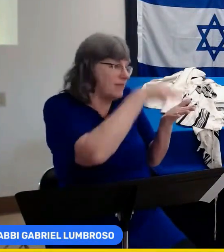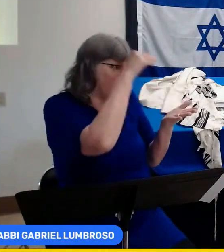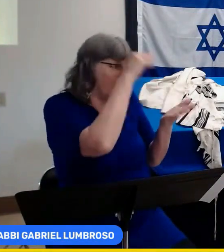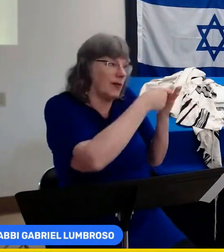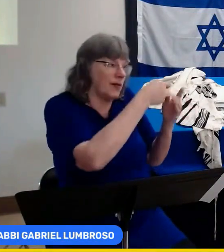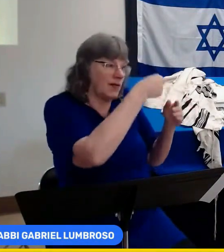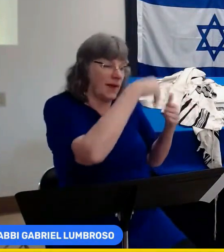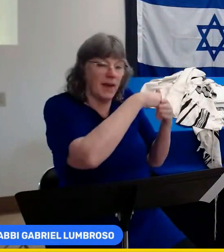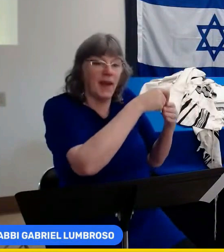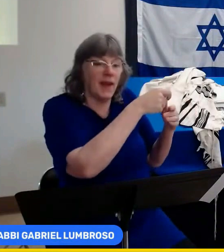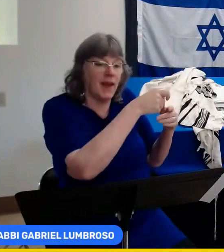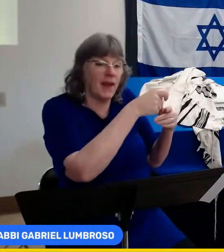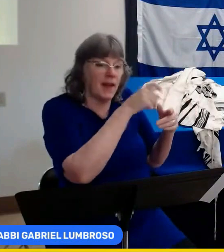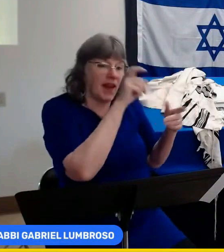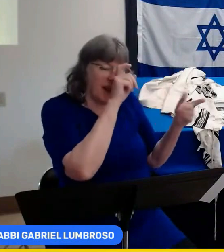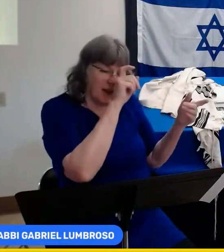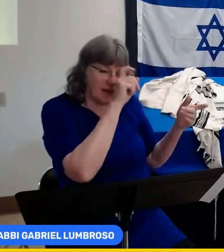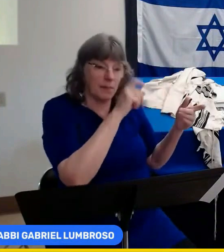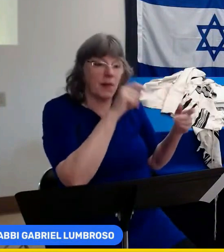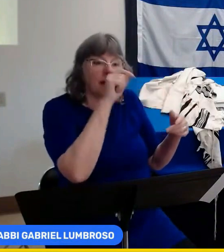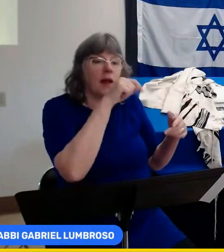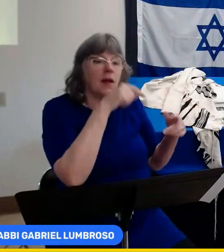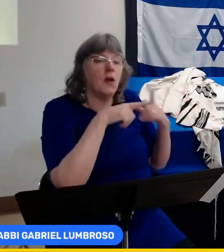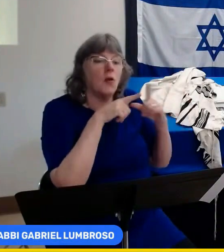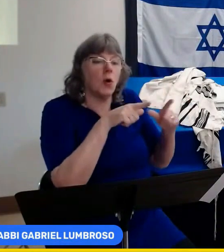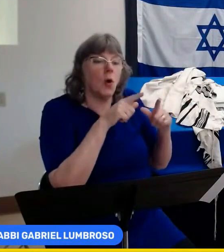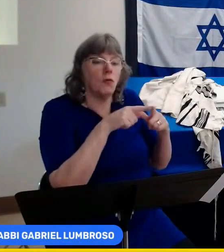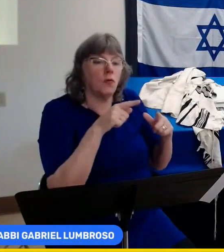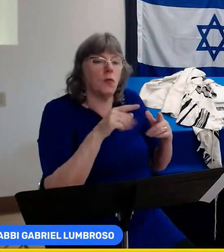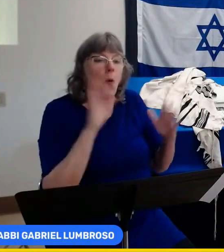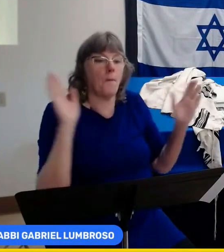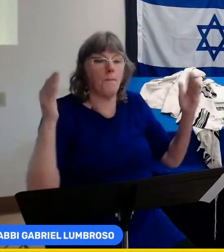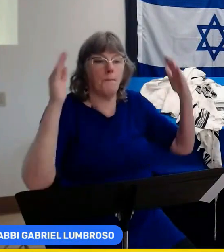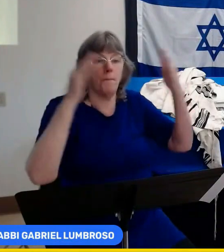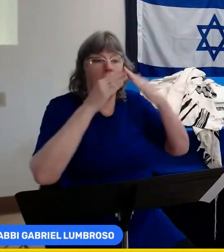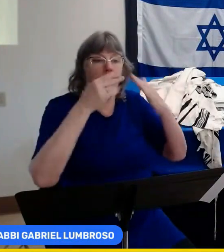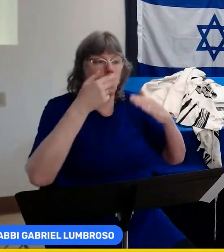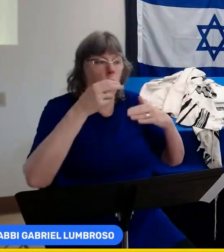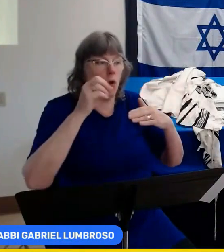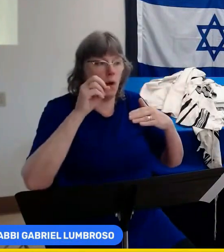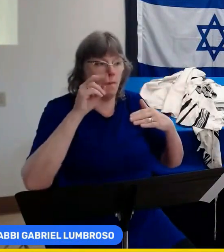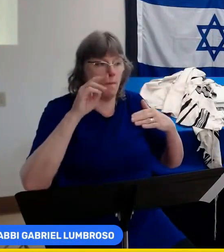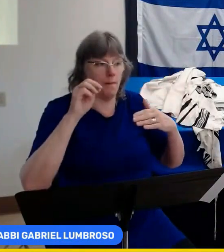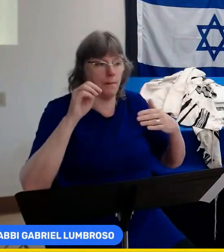Egypt, so they needed to go to Mount Horeb to meet Hashem.